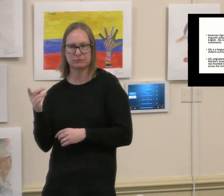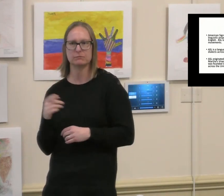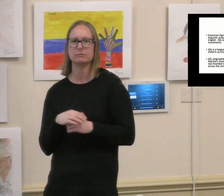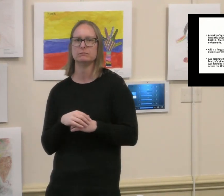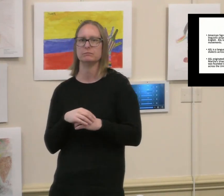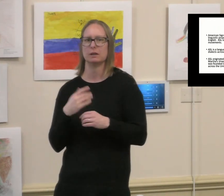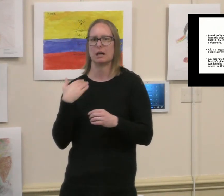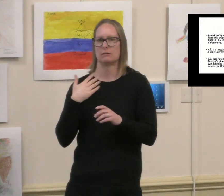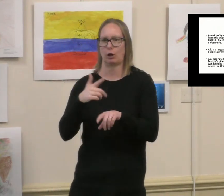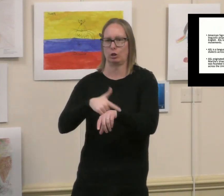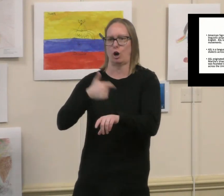place.